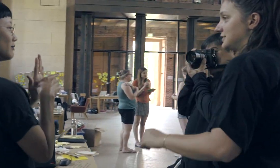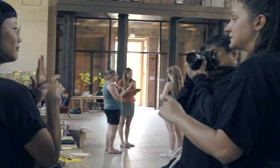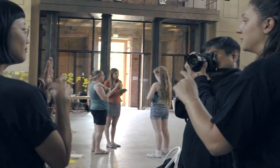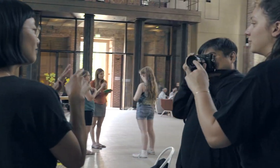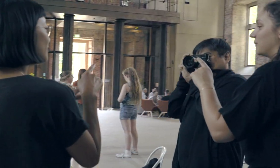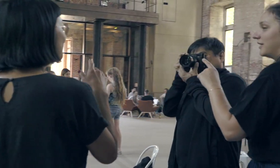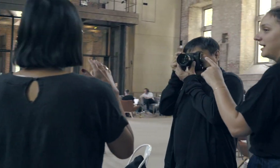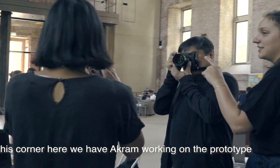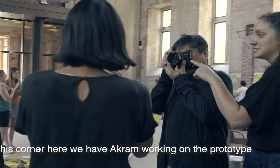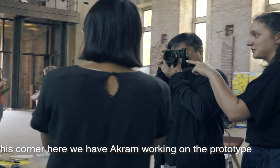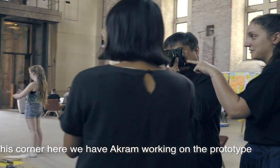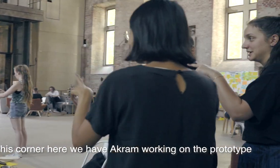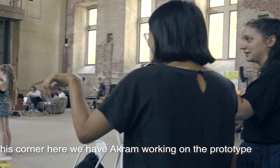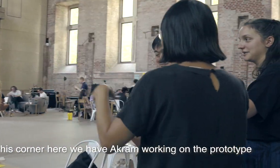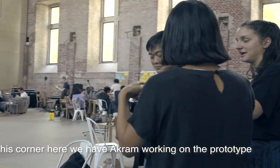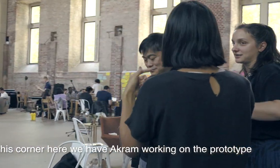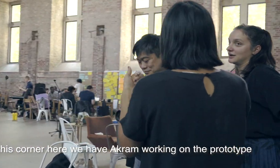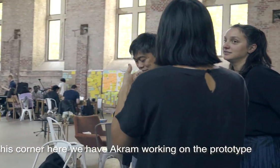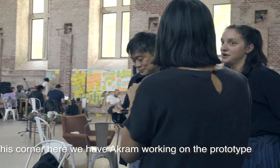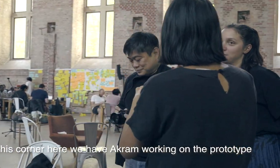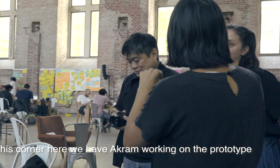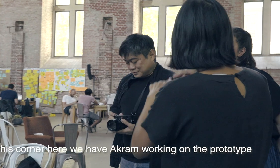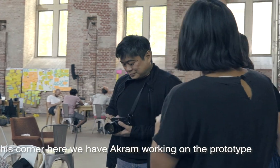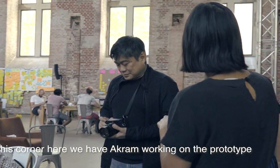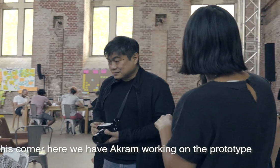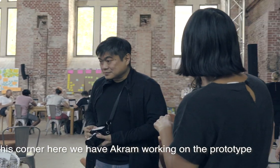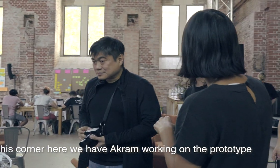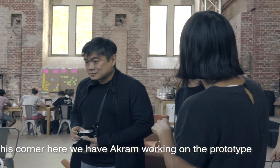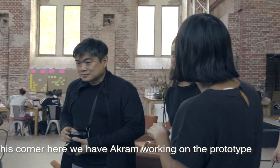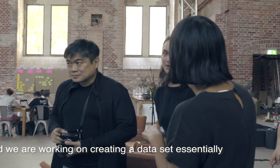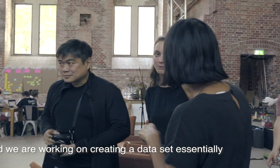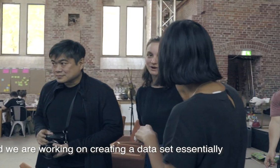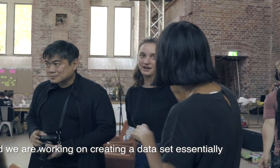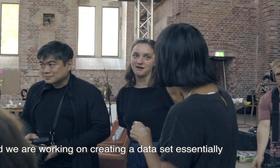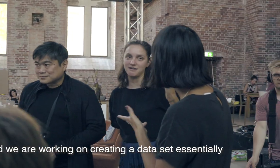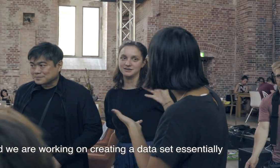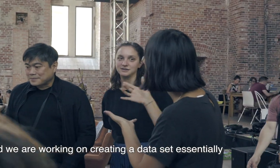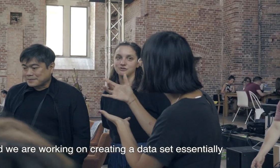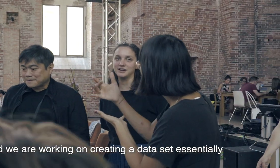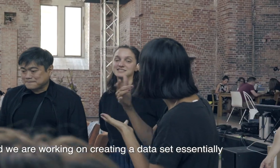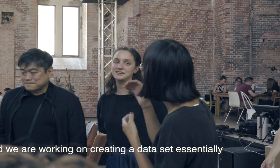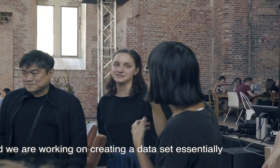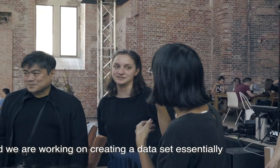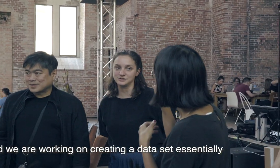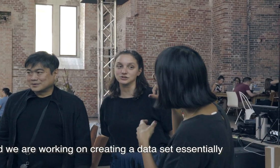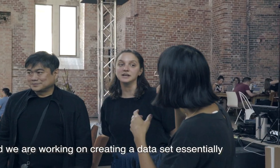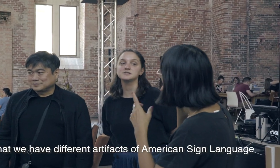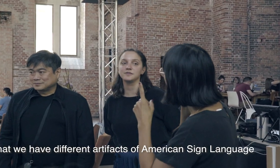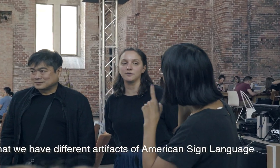So in this corner over here we have Akran working on the prototype and we're working on creating a data set essentially so that